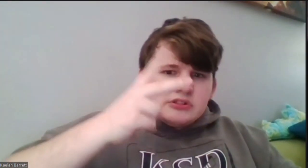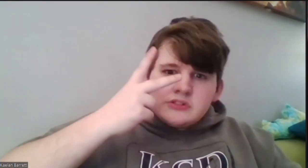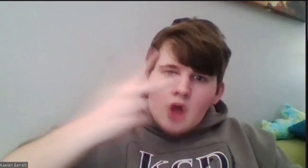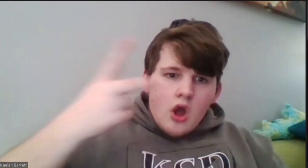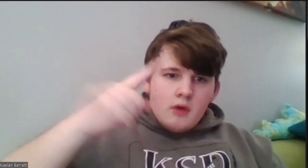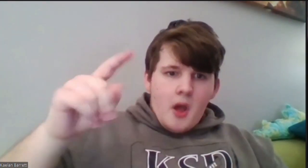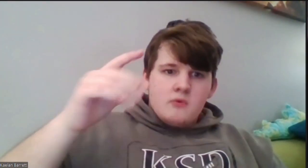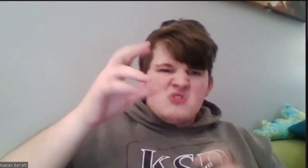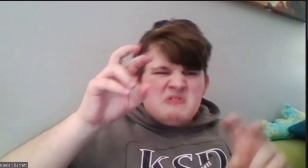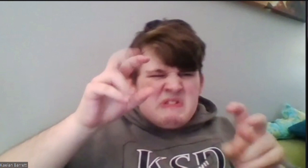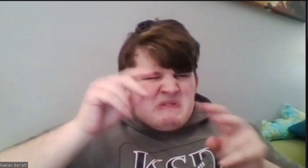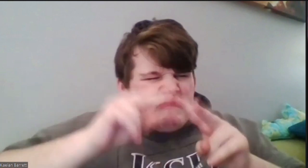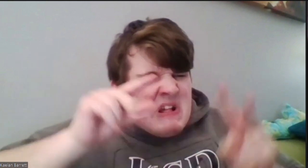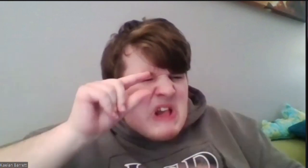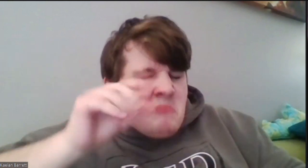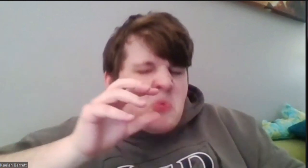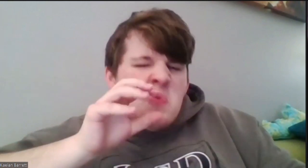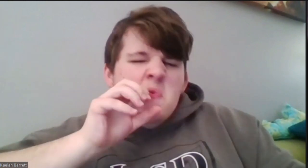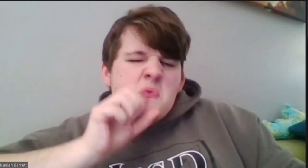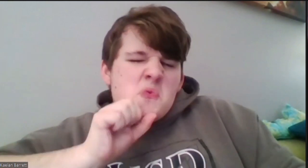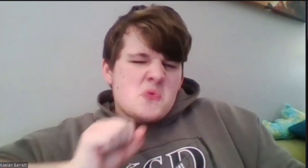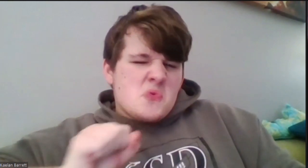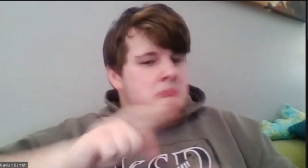Peers in as he opens the door.